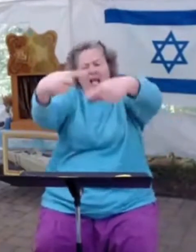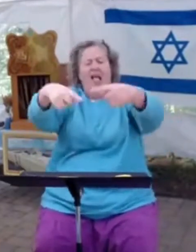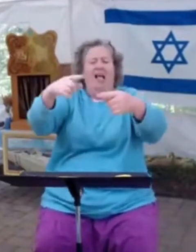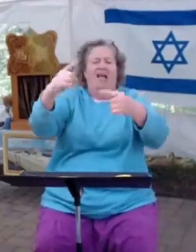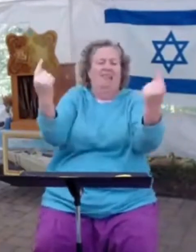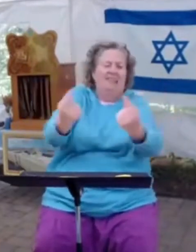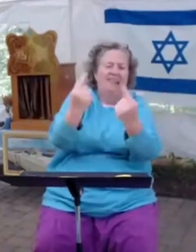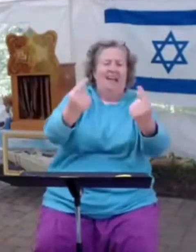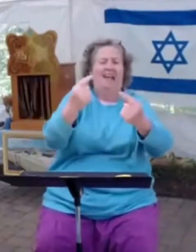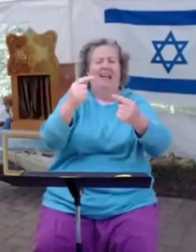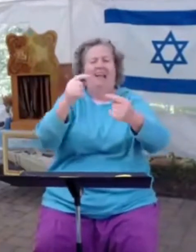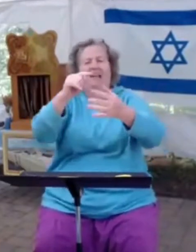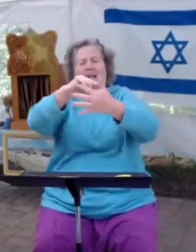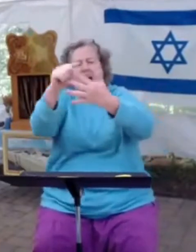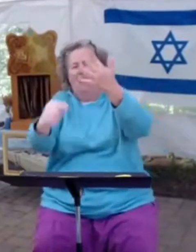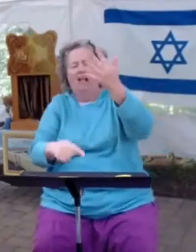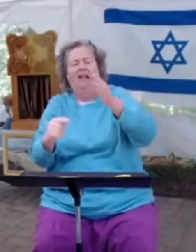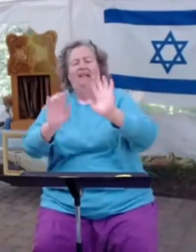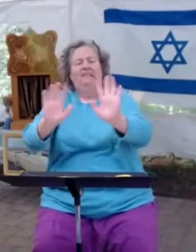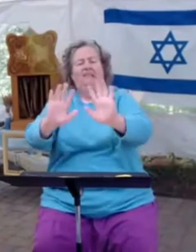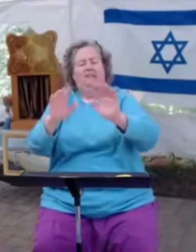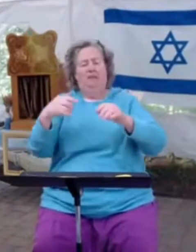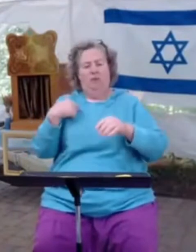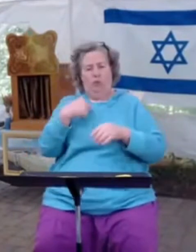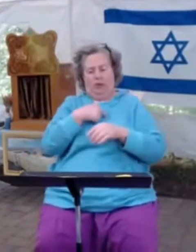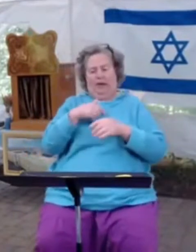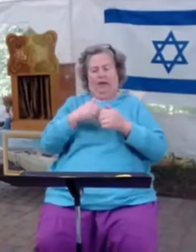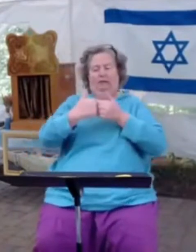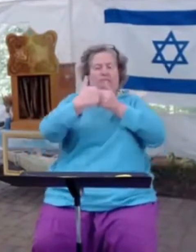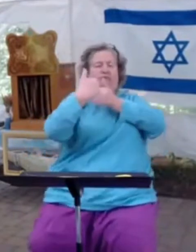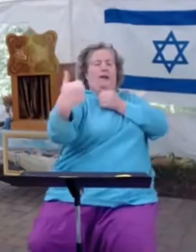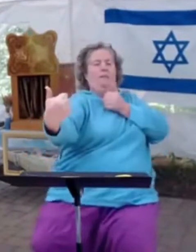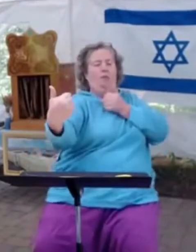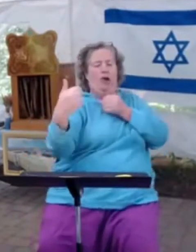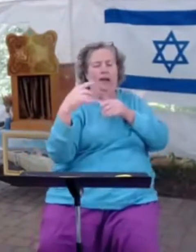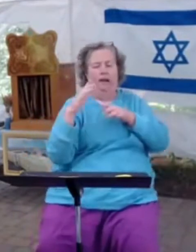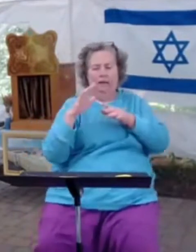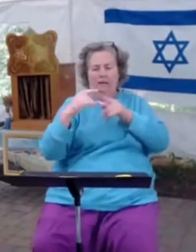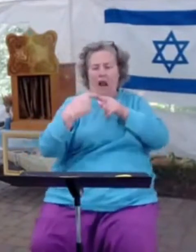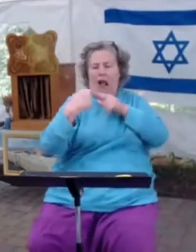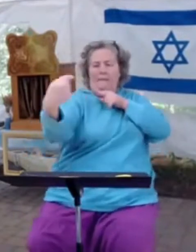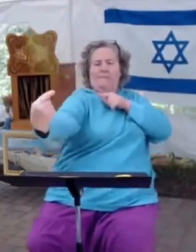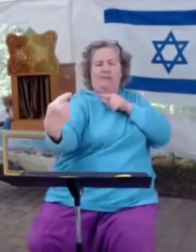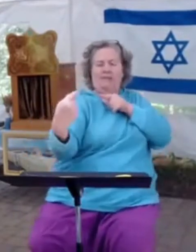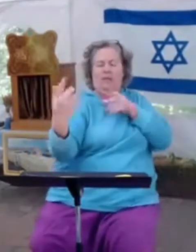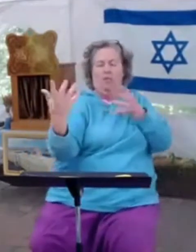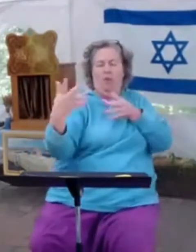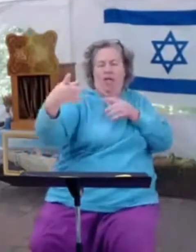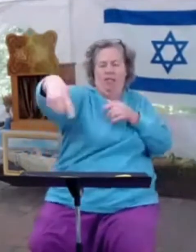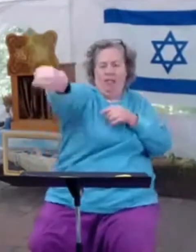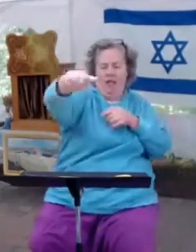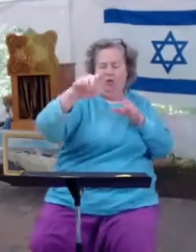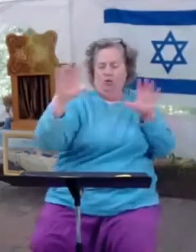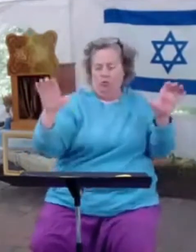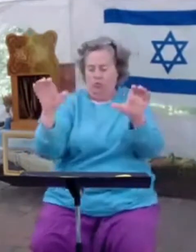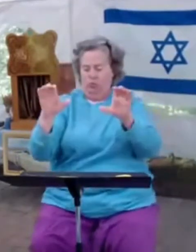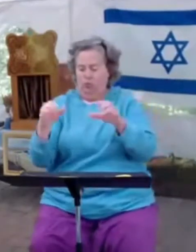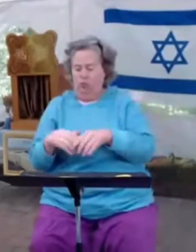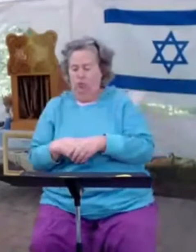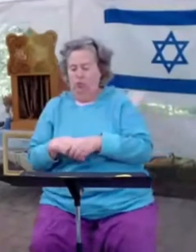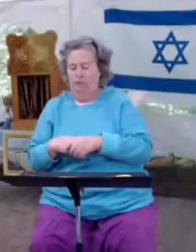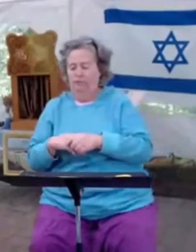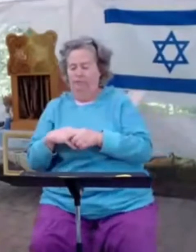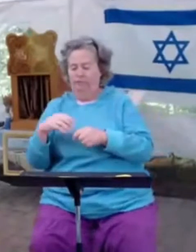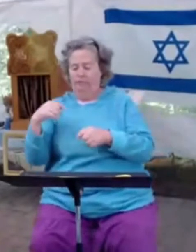disputes, nor their political disputes. We should stand aside and see Hashem take care of it